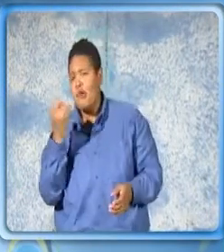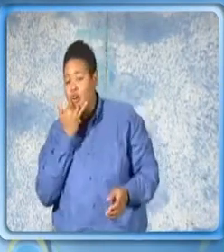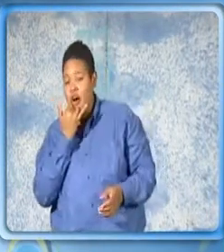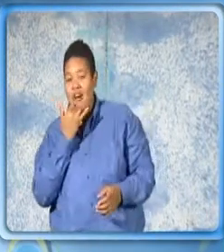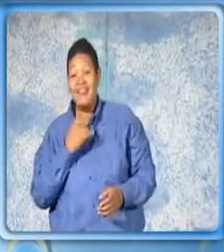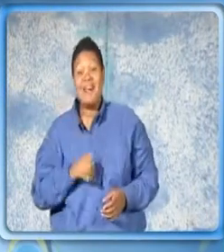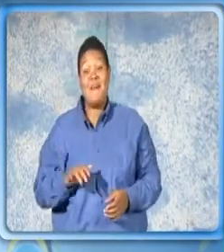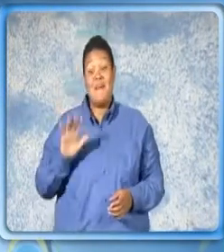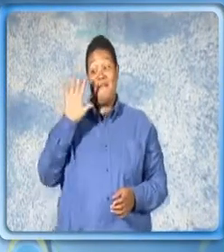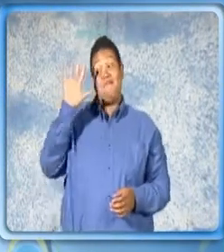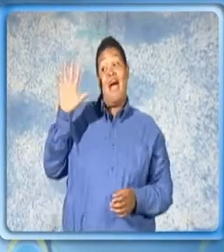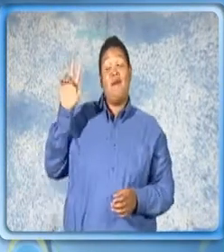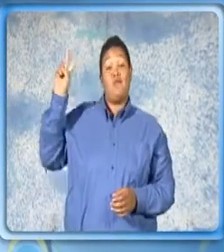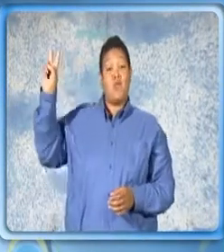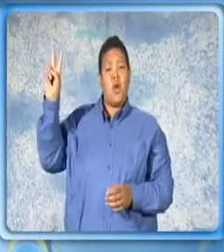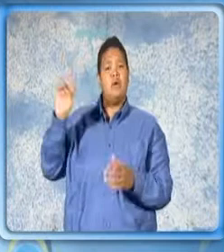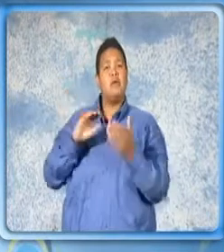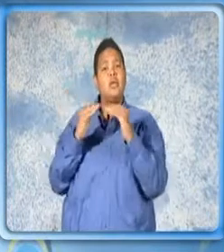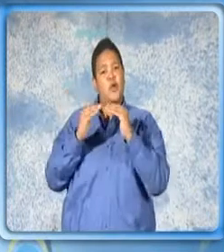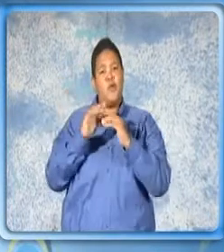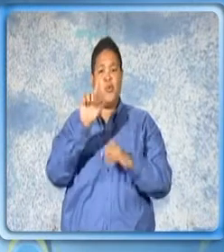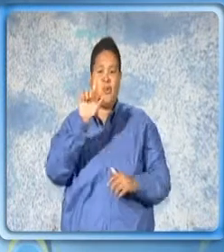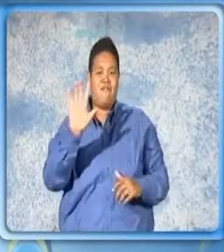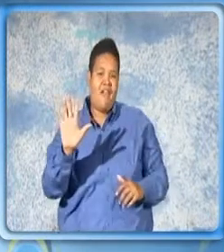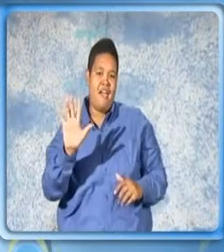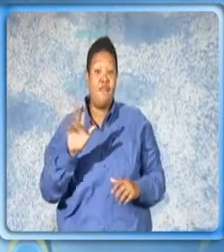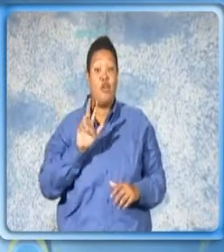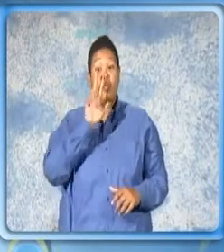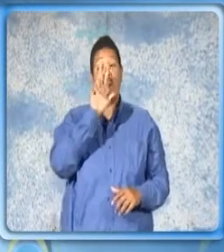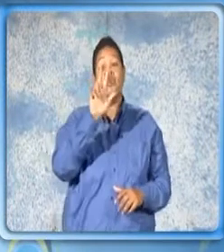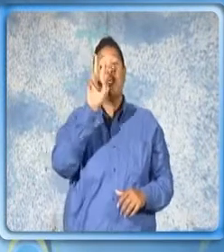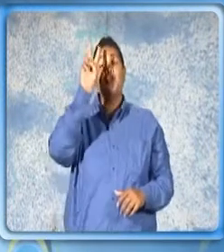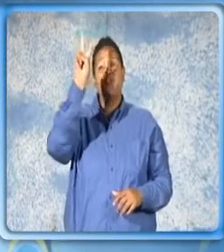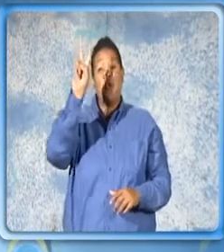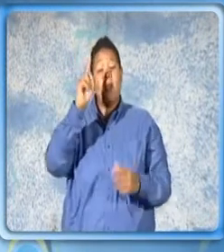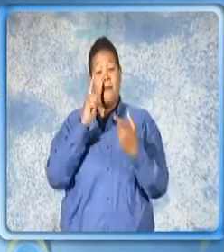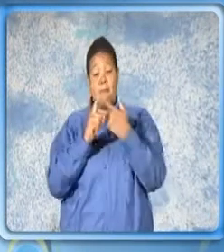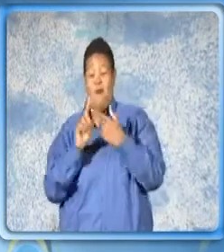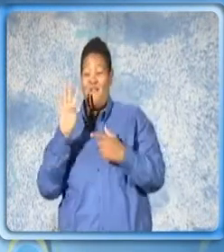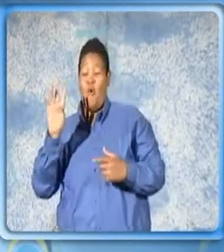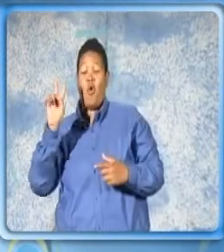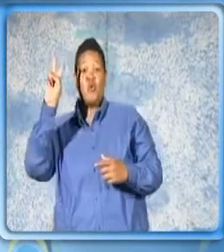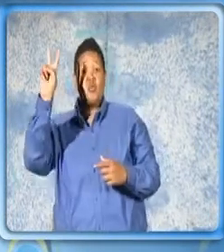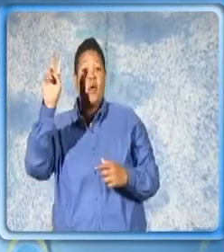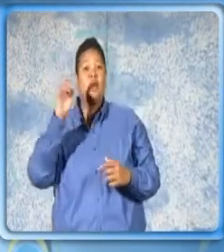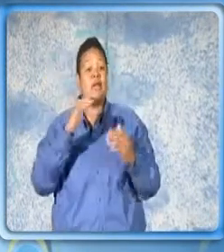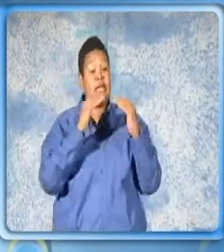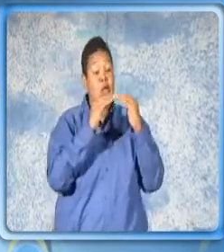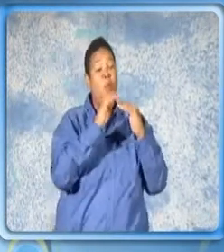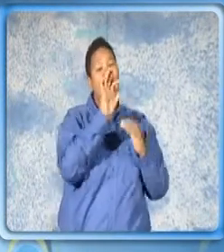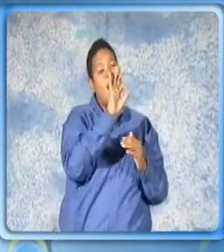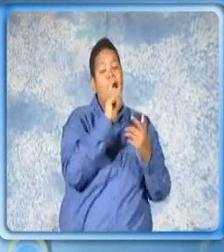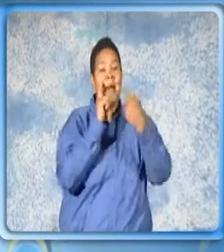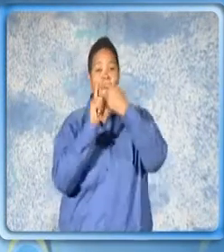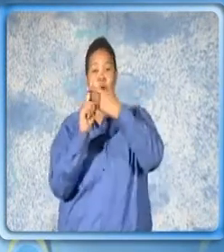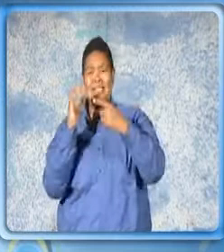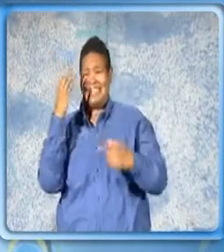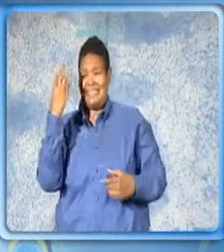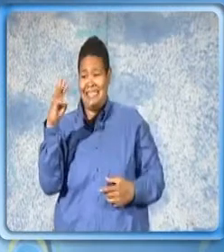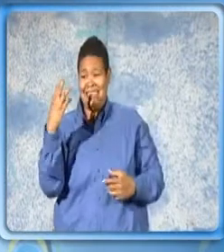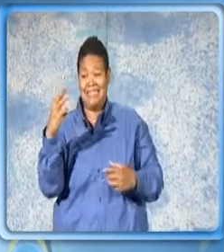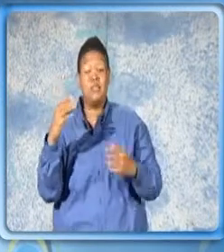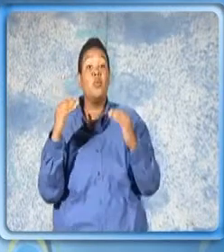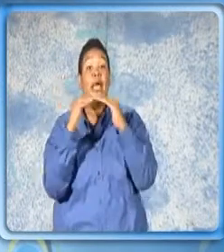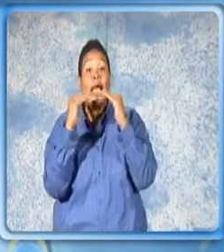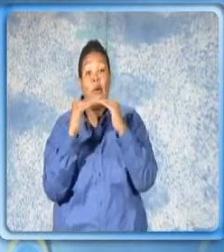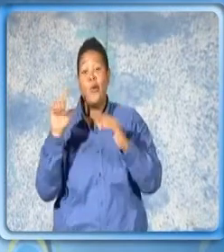5 squared equals 25, and 3 squared plus 4 squared equals 9 plus 16, which is also equal